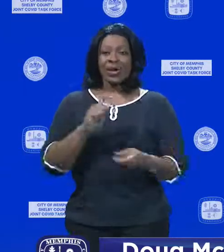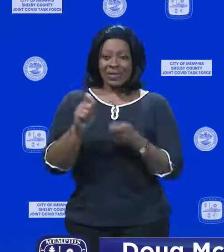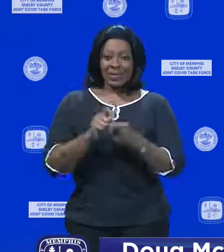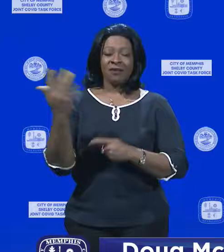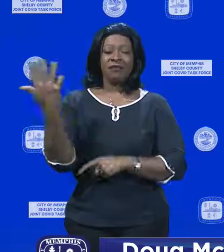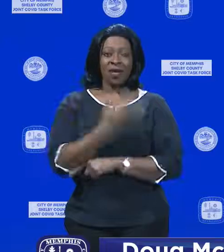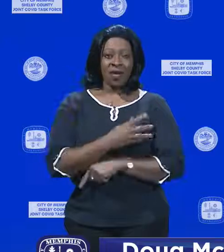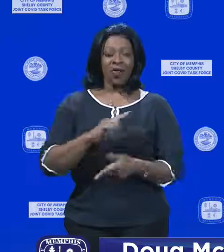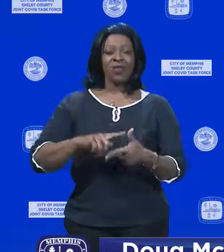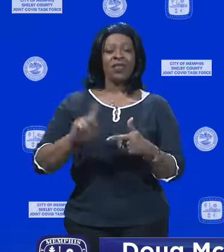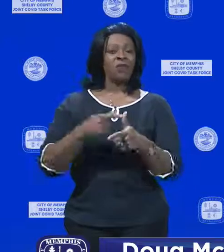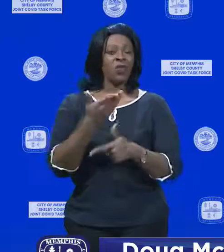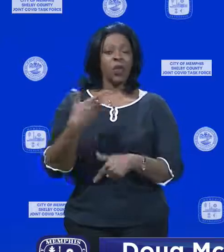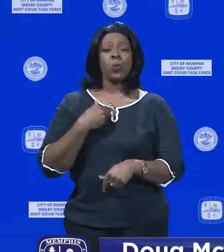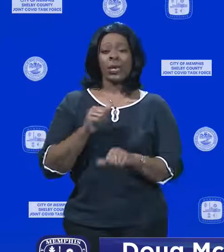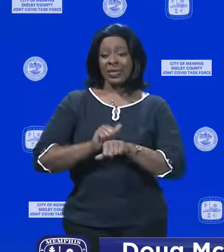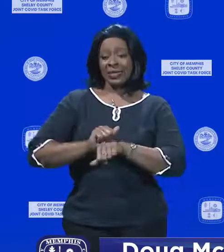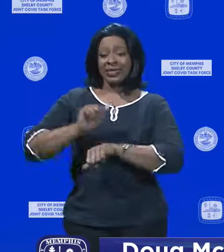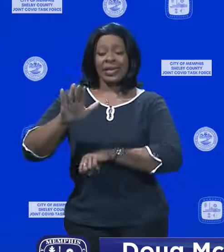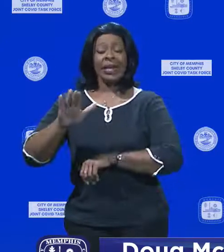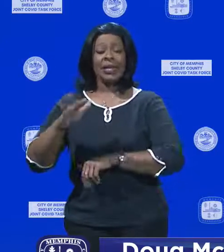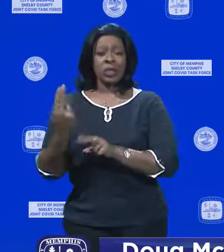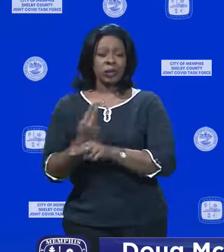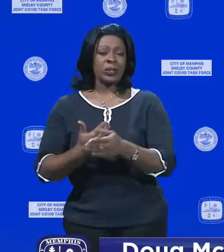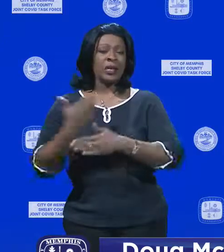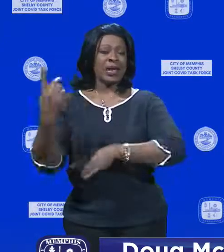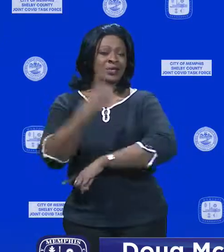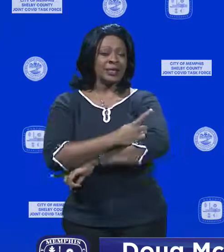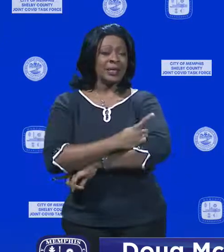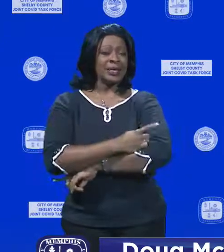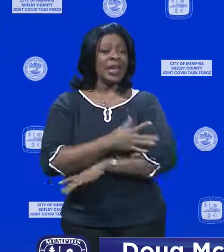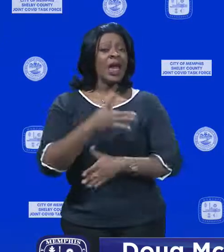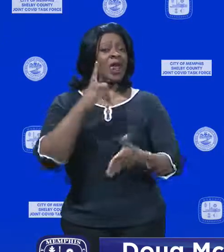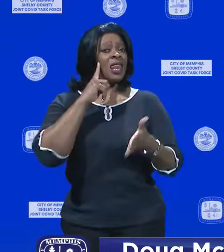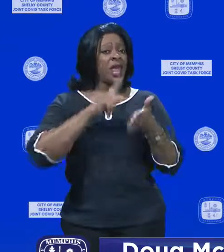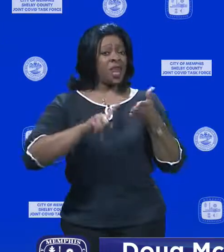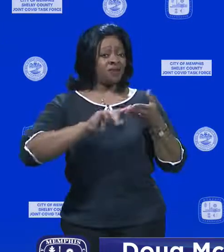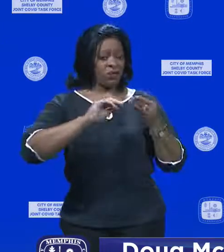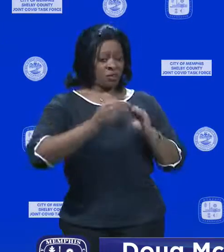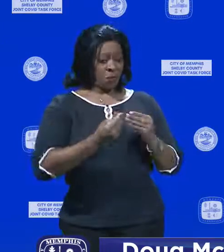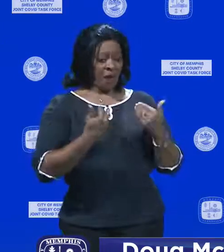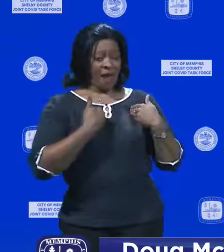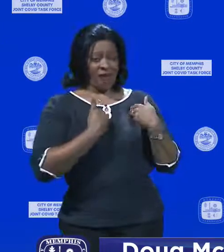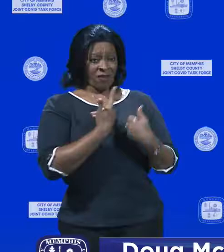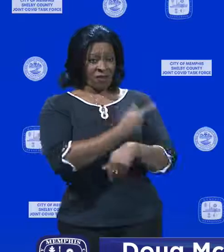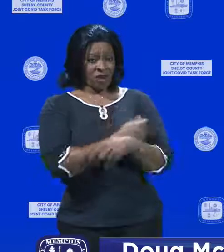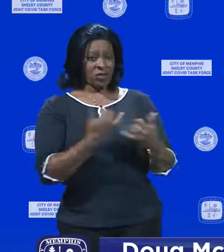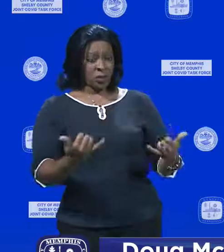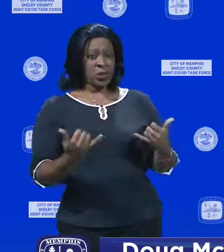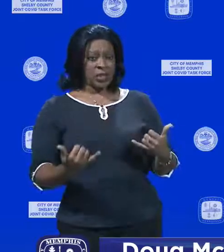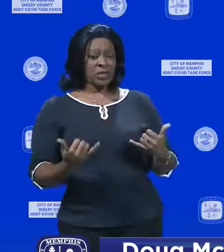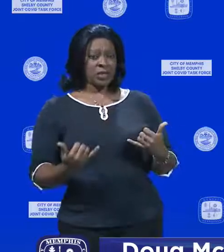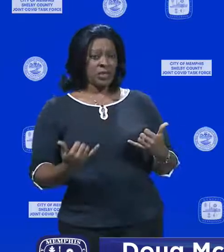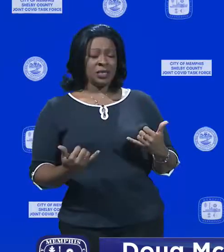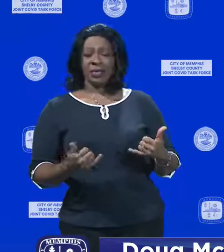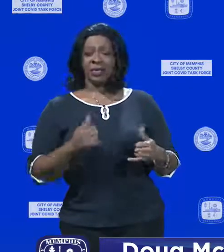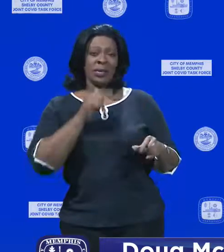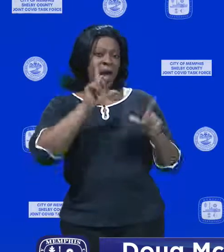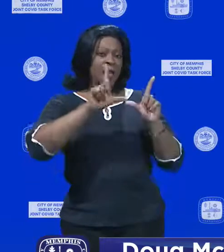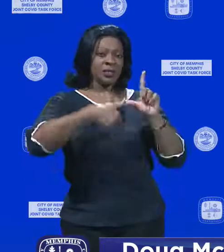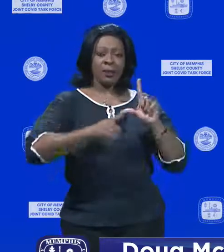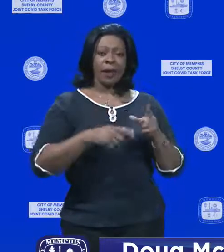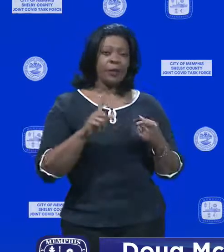days, and that's the first thing we issue the next day. So the inventory that we have on hand today, doesn't expire